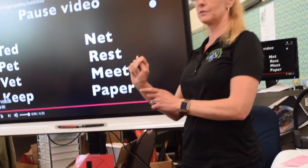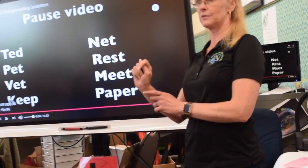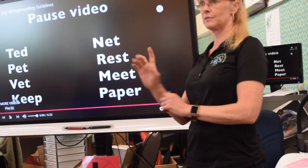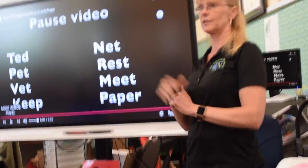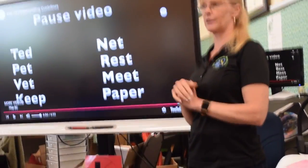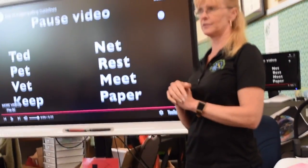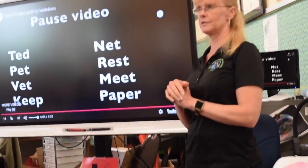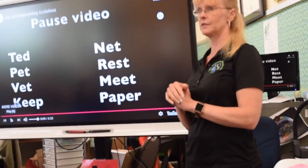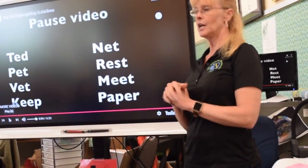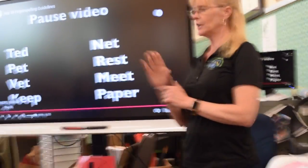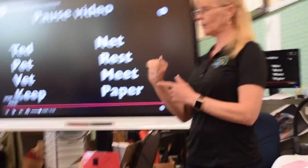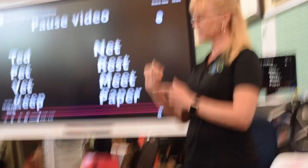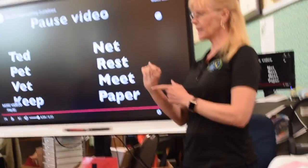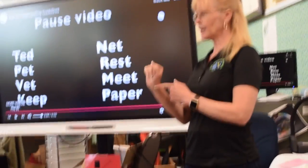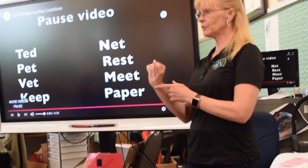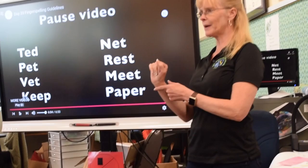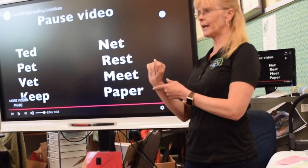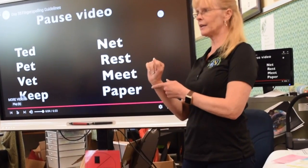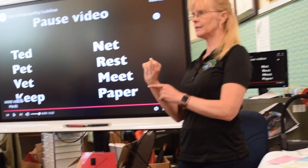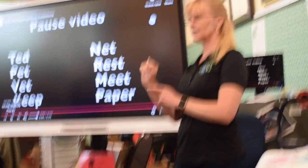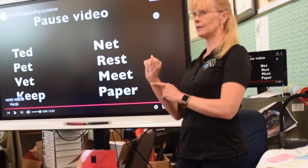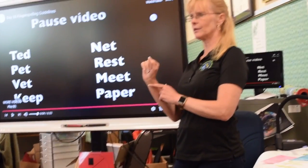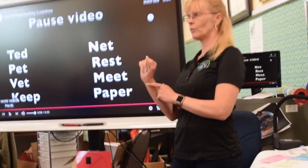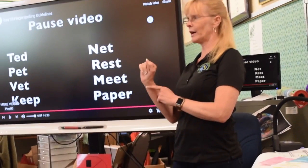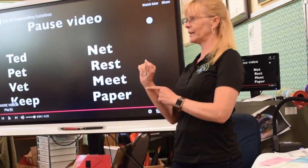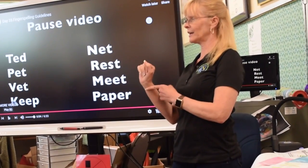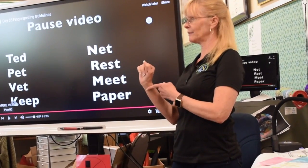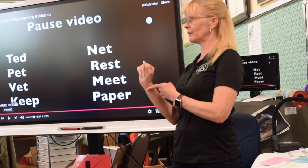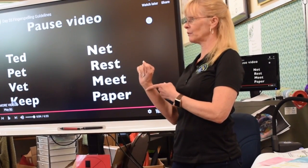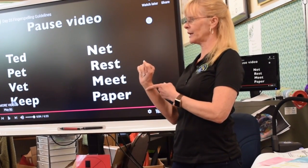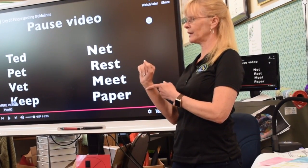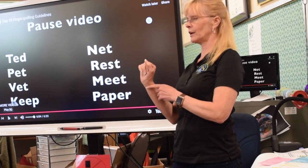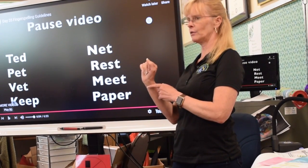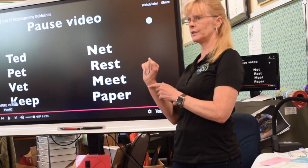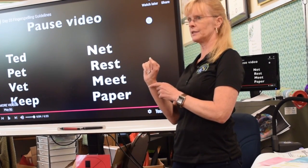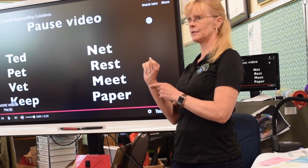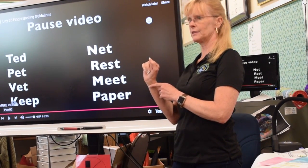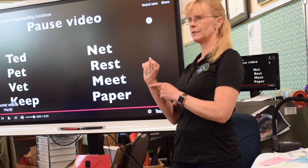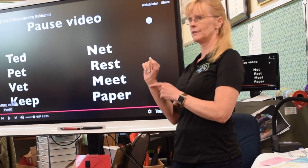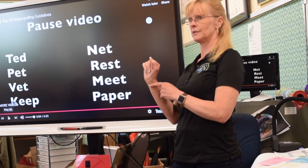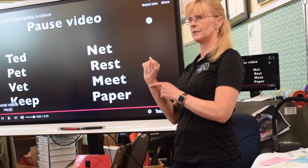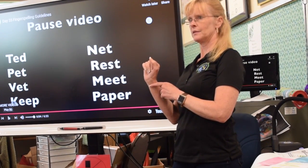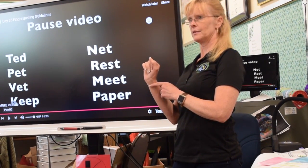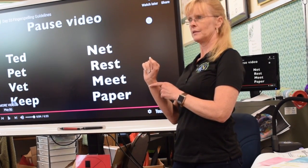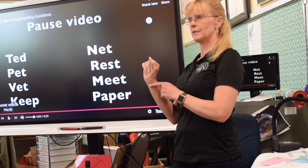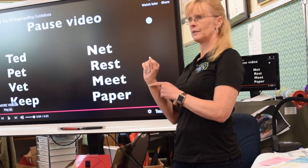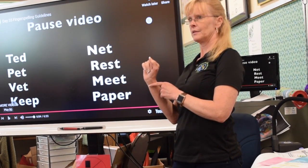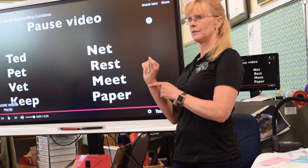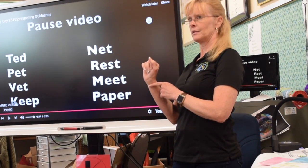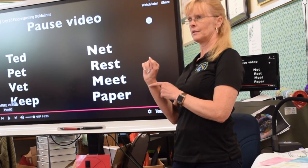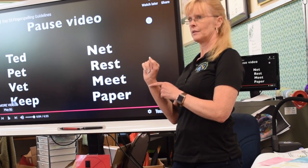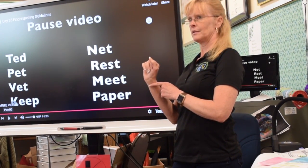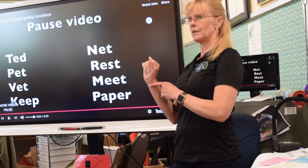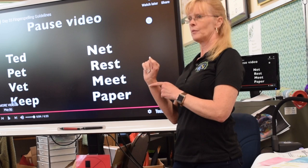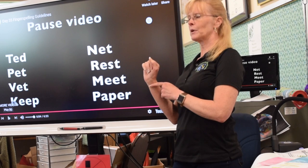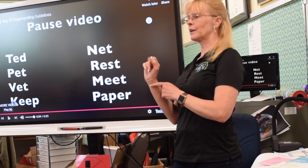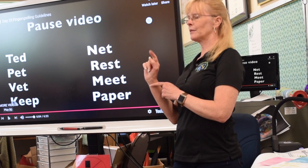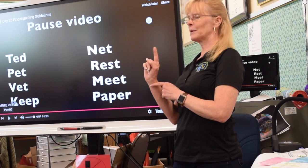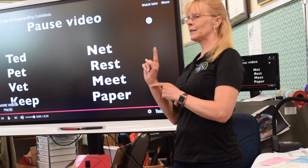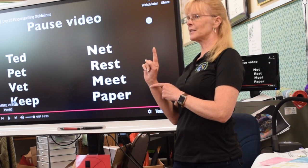okay. Yes. Notice I held my hand here. Why did I hold this? because I'm